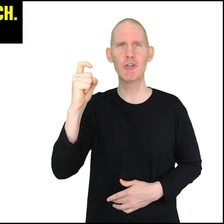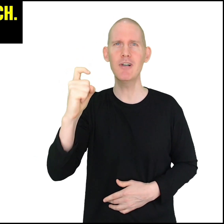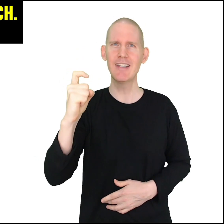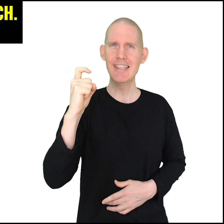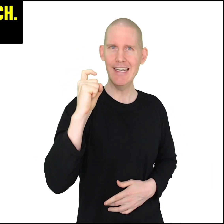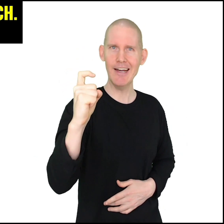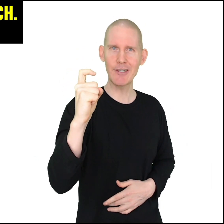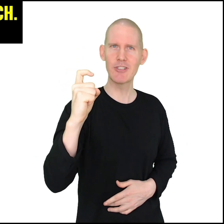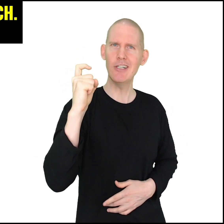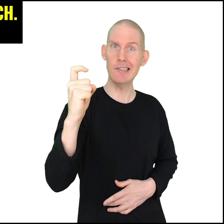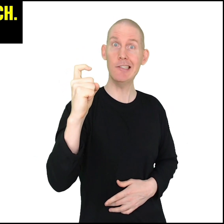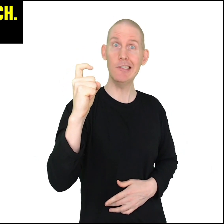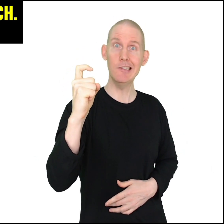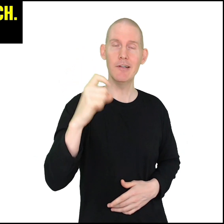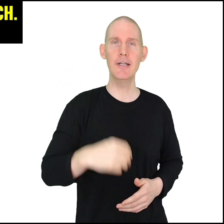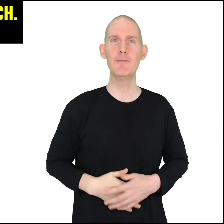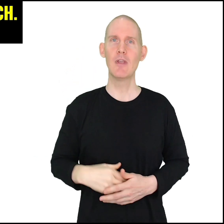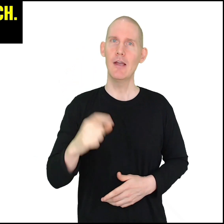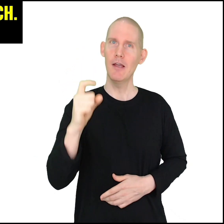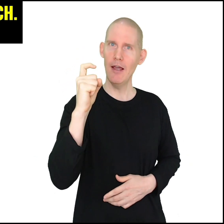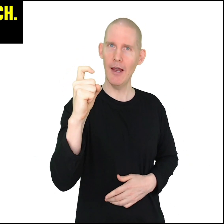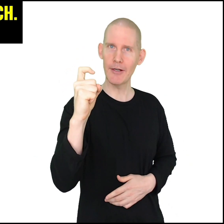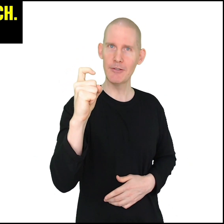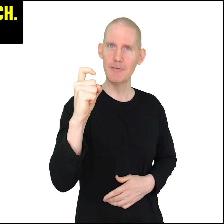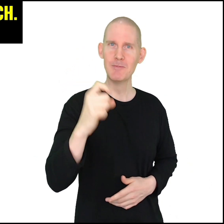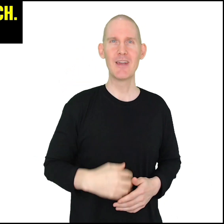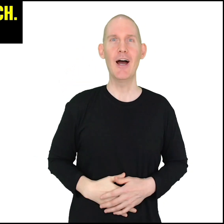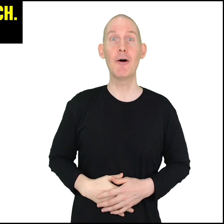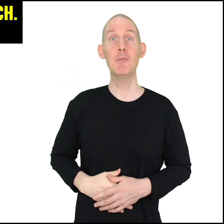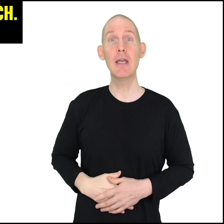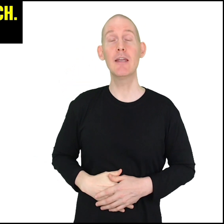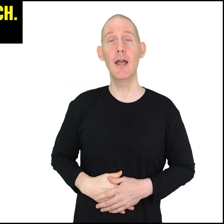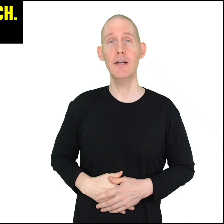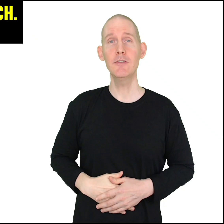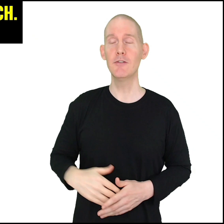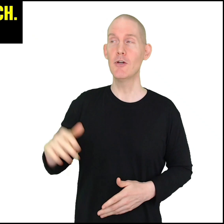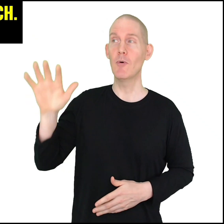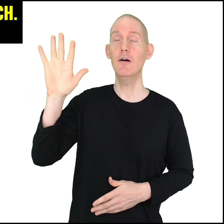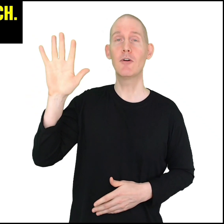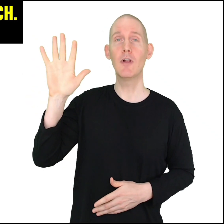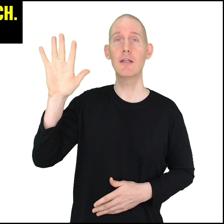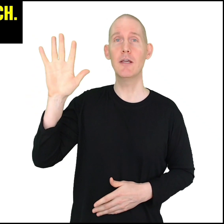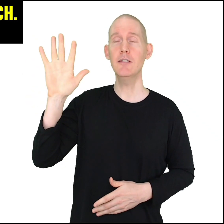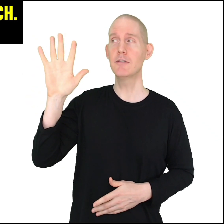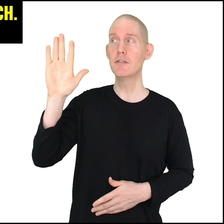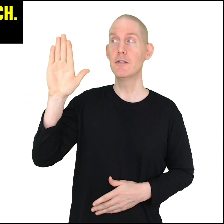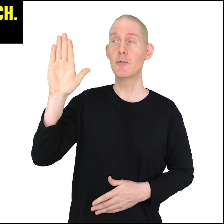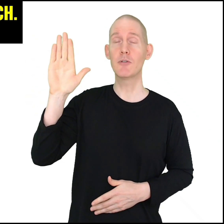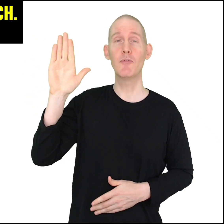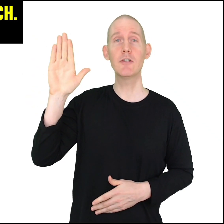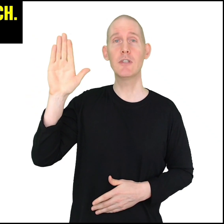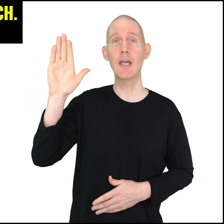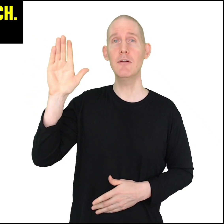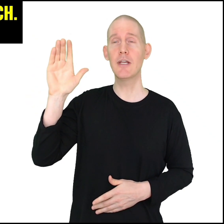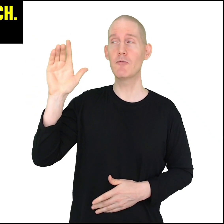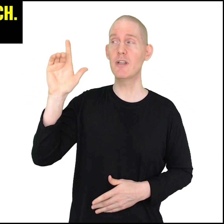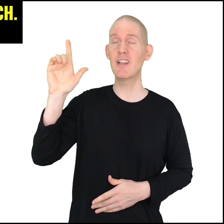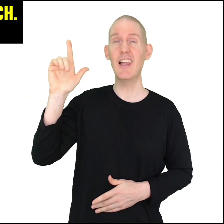hook. X. R, right? X. How do we make an X? Well, go like this. Put your fingers together, get rid of the last